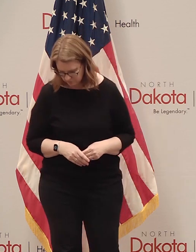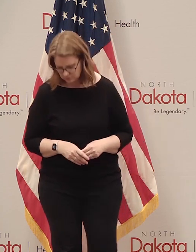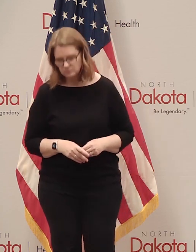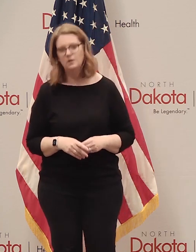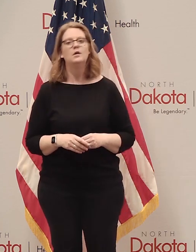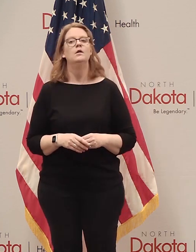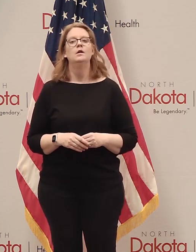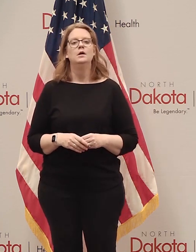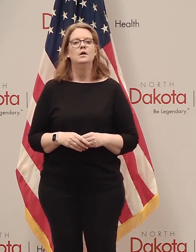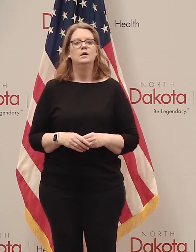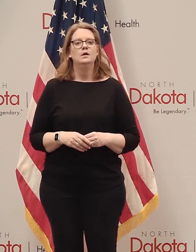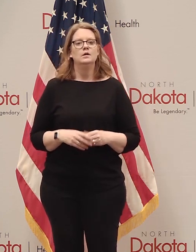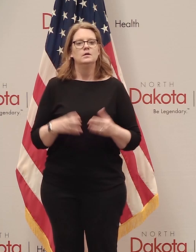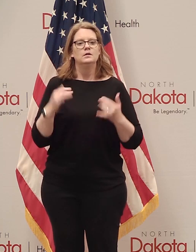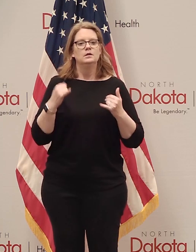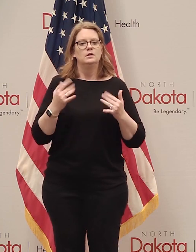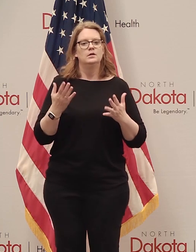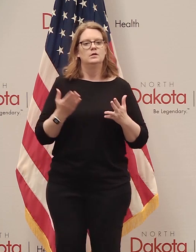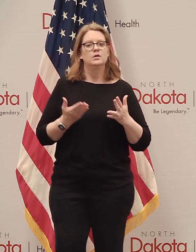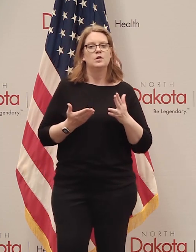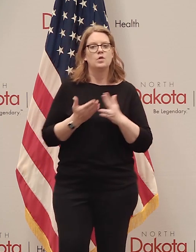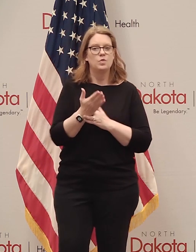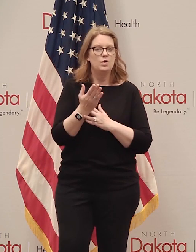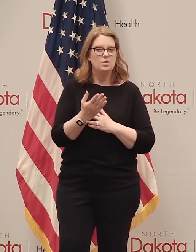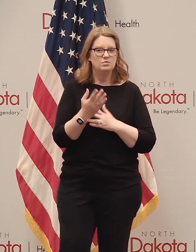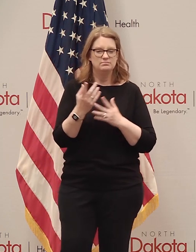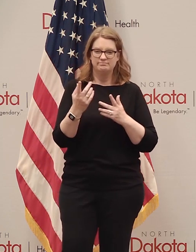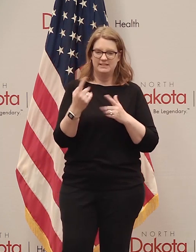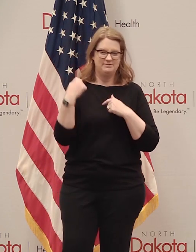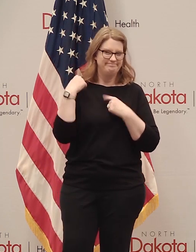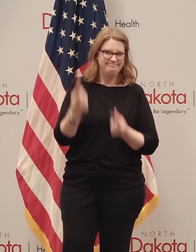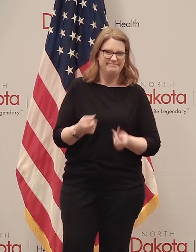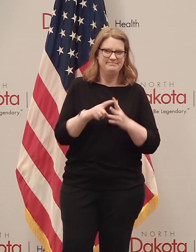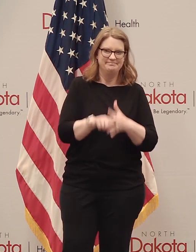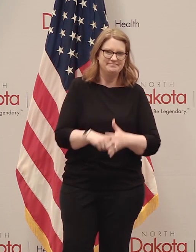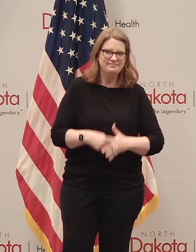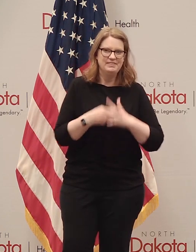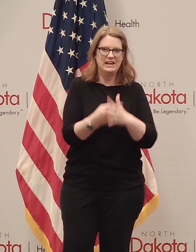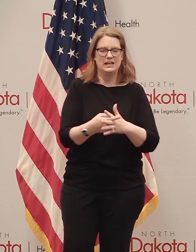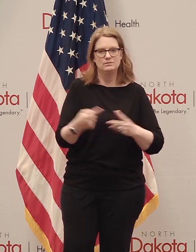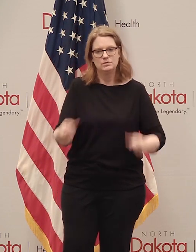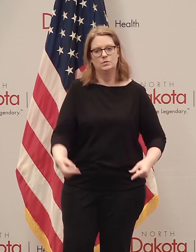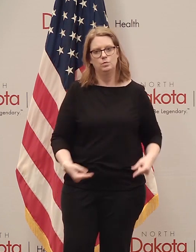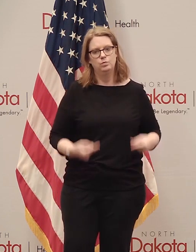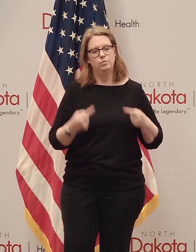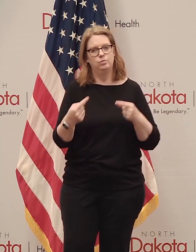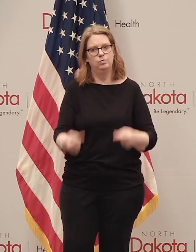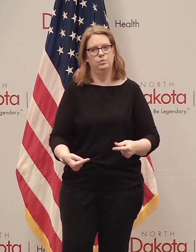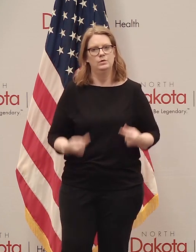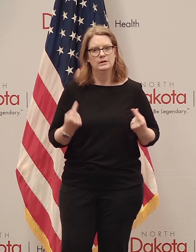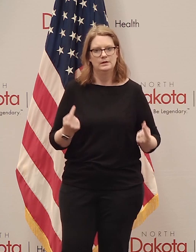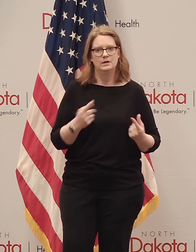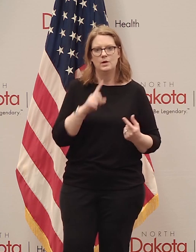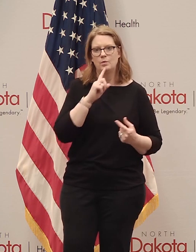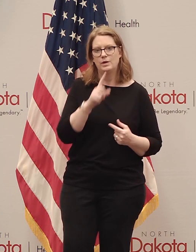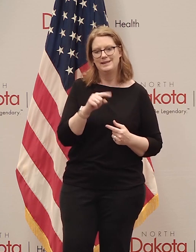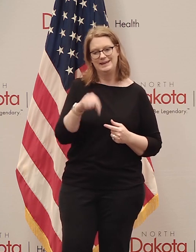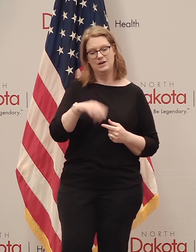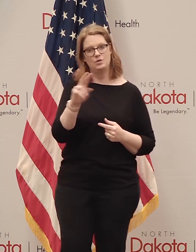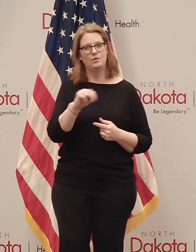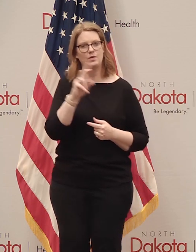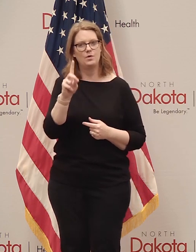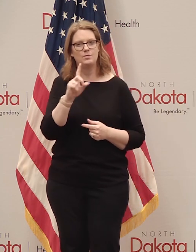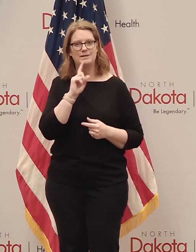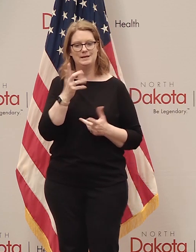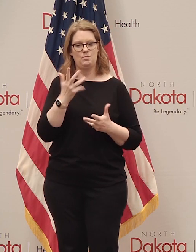As we know, throughout this entire battle, that we've managed here in North Dakota with a great formula, and that's a light